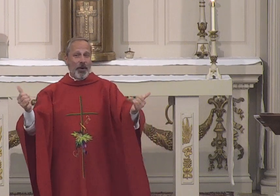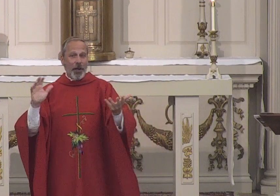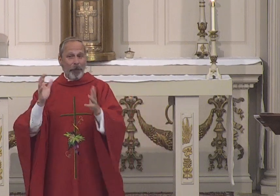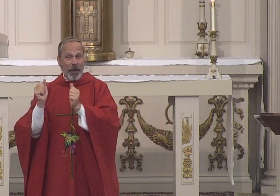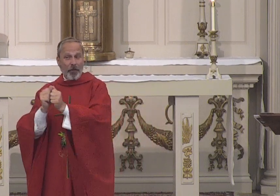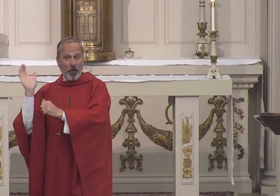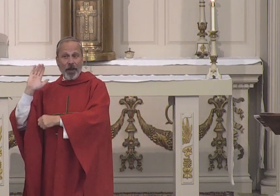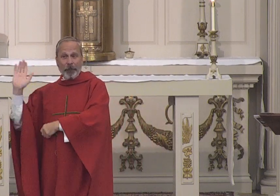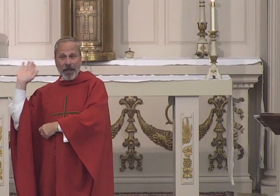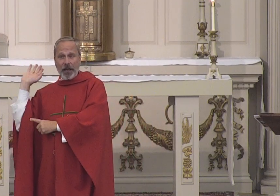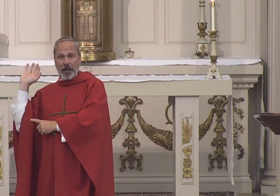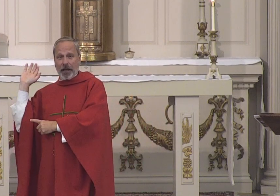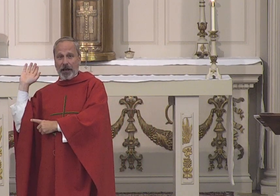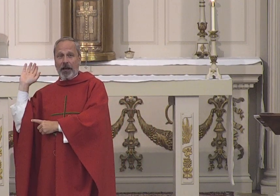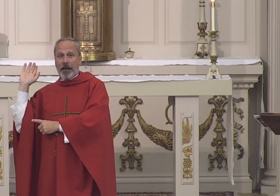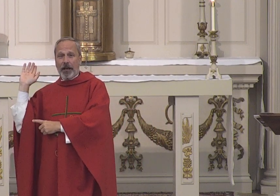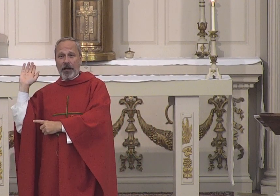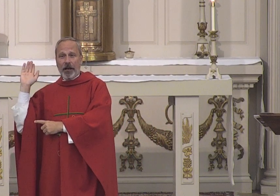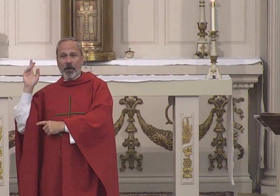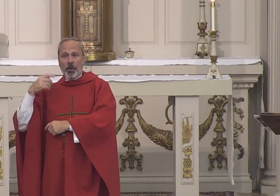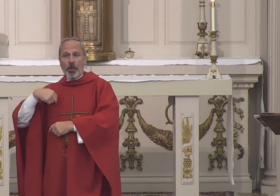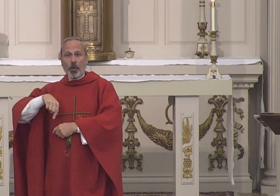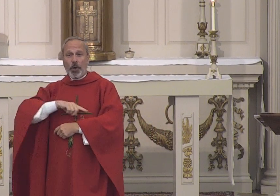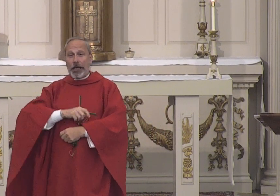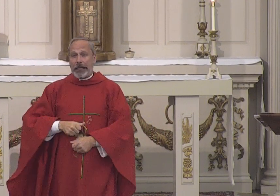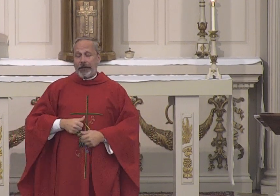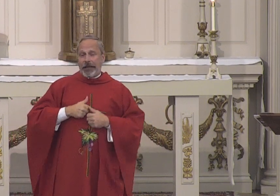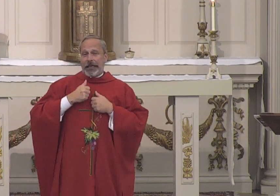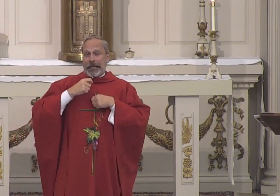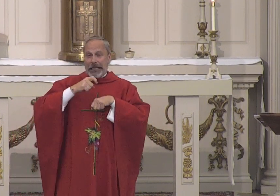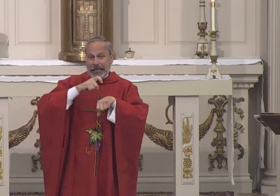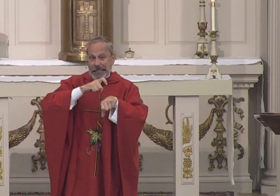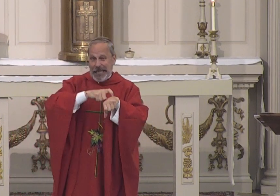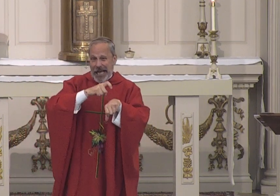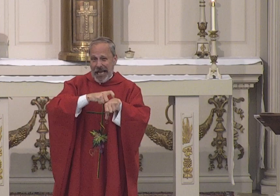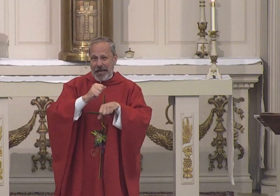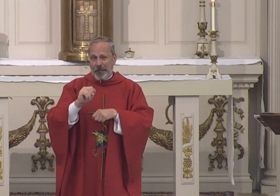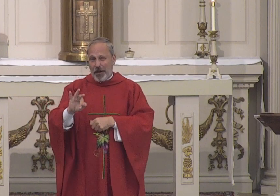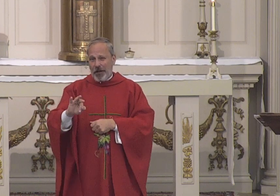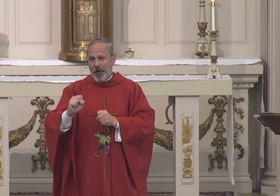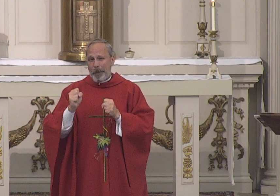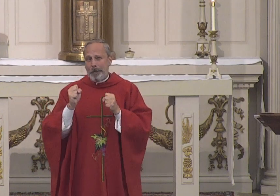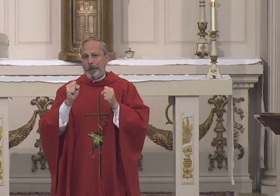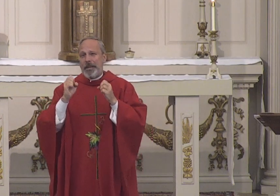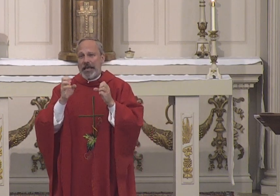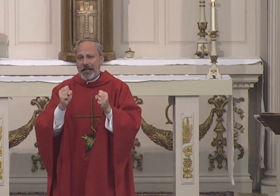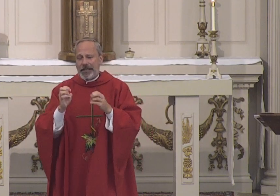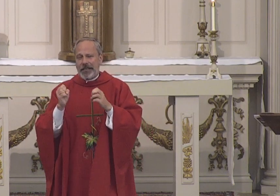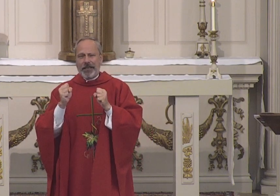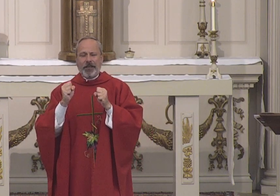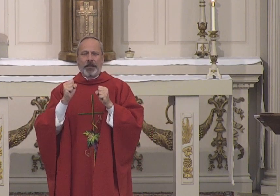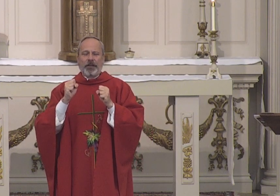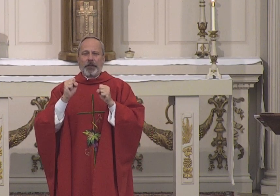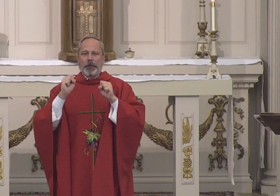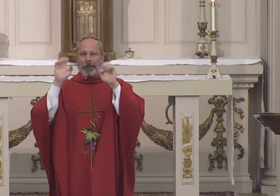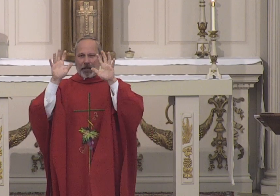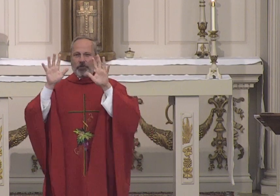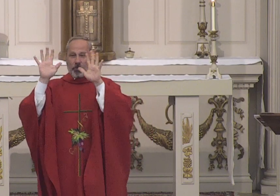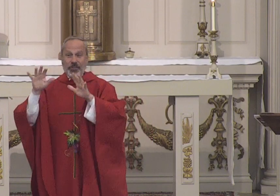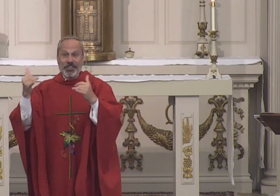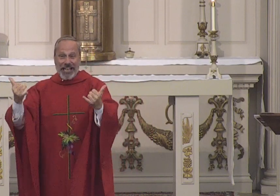martyrs today compared to way back then. Even though we might think the opposite, we really have more now.